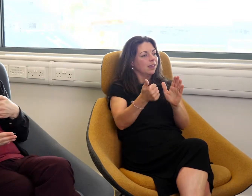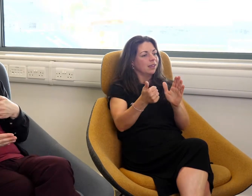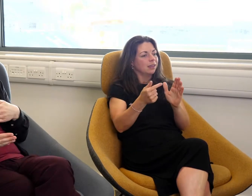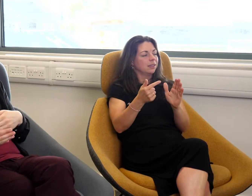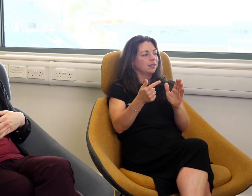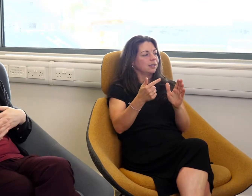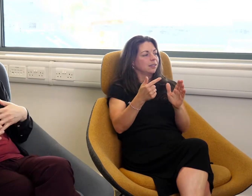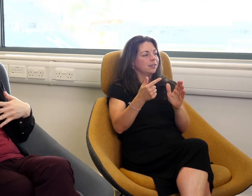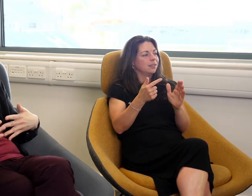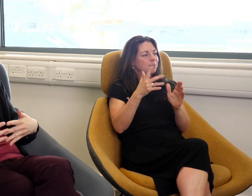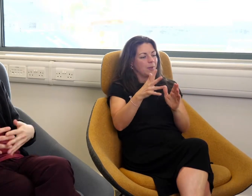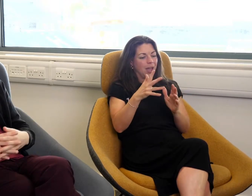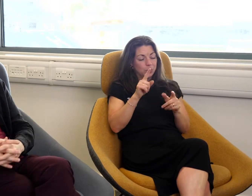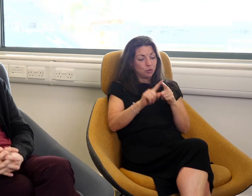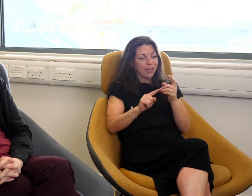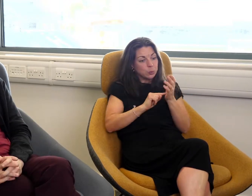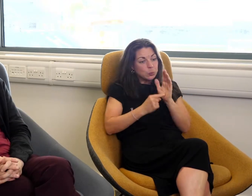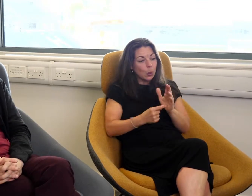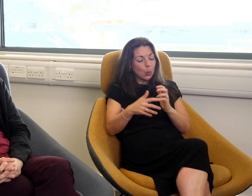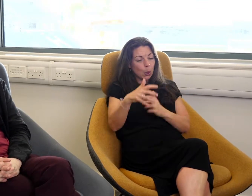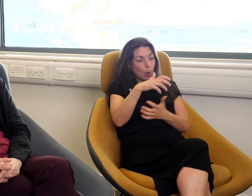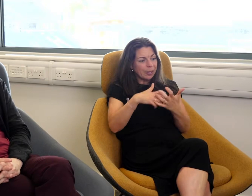detail of what the government's doing in a lot of these spaces.